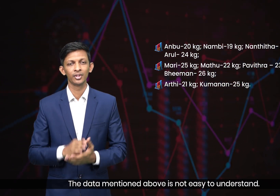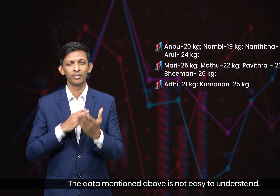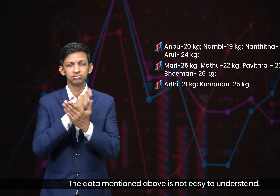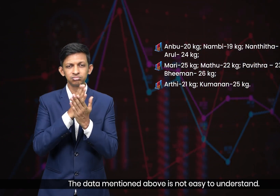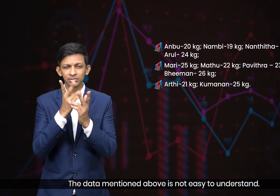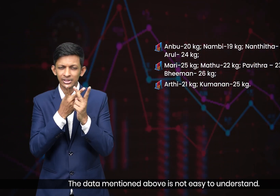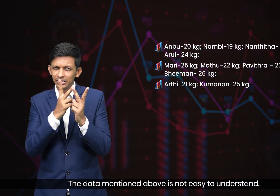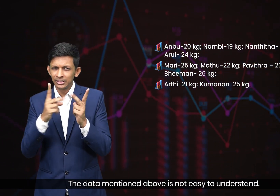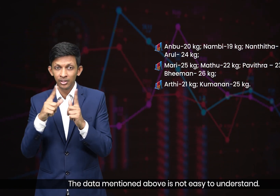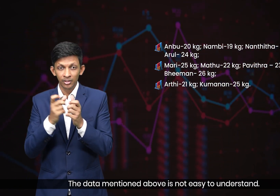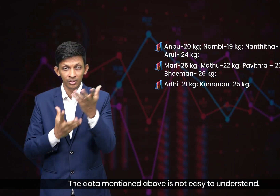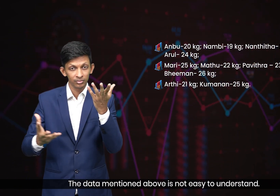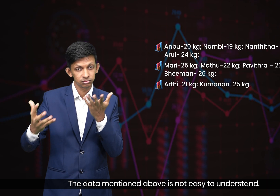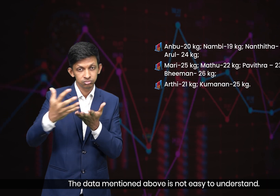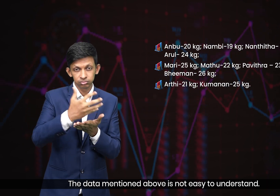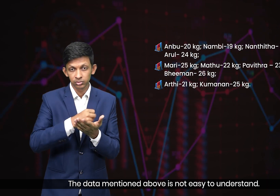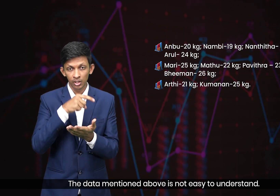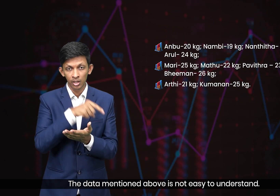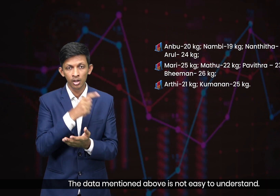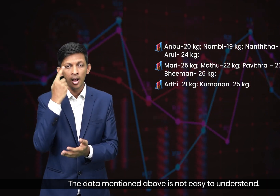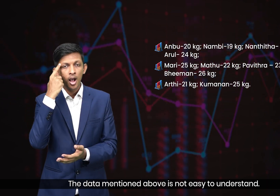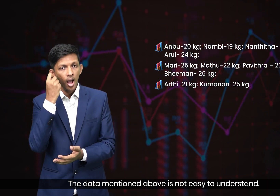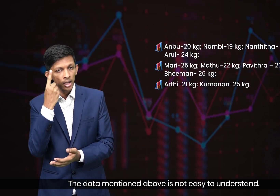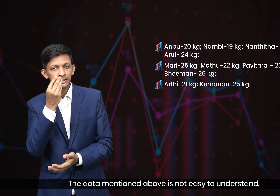The data mentioned above is not easy to understand.